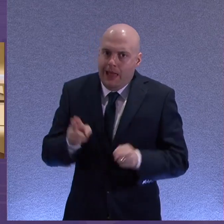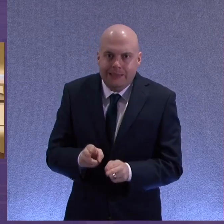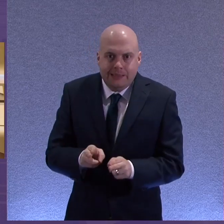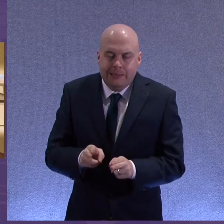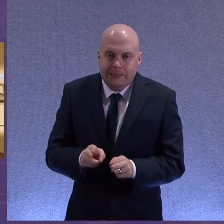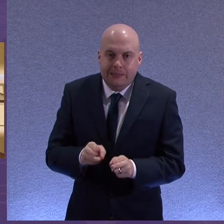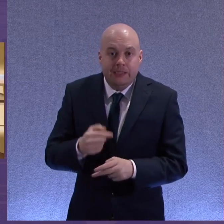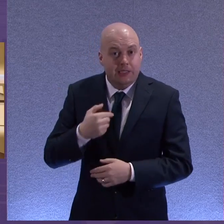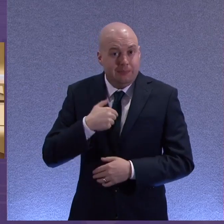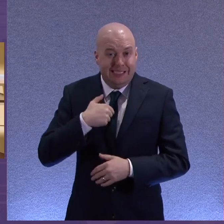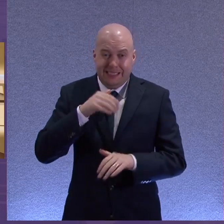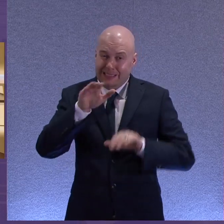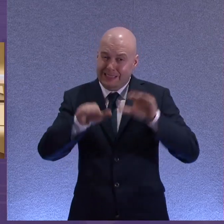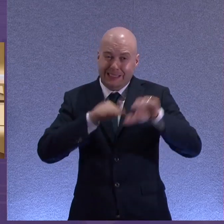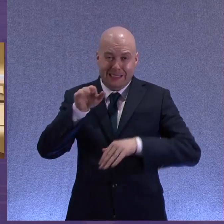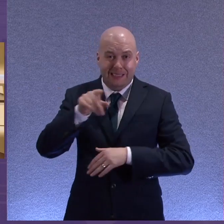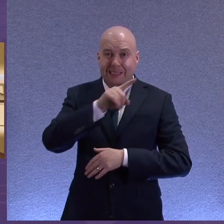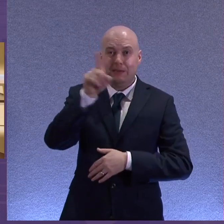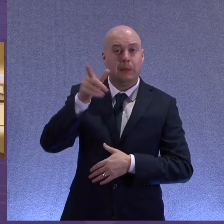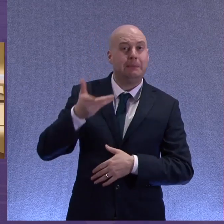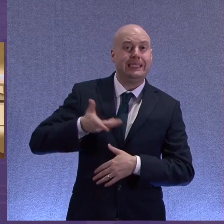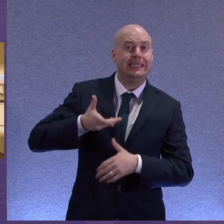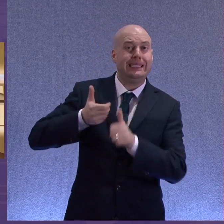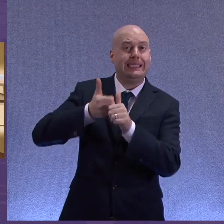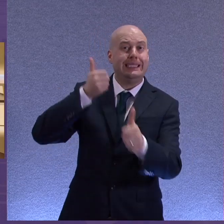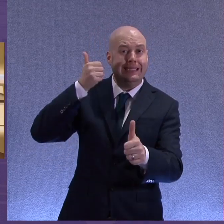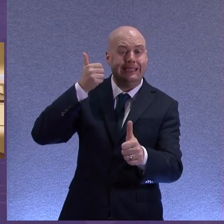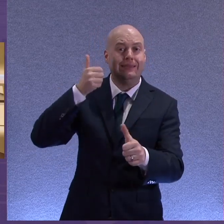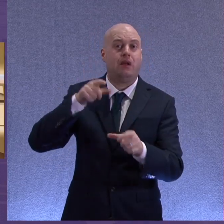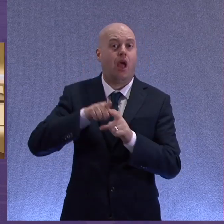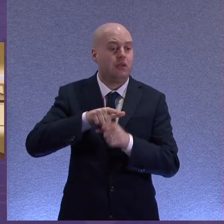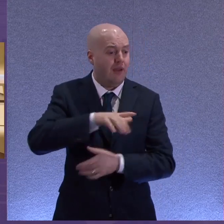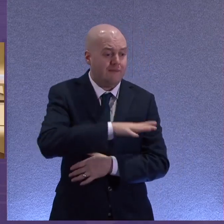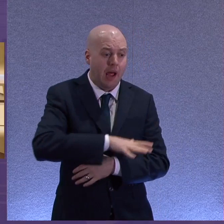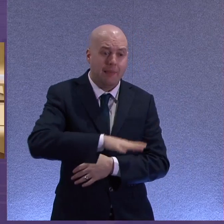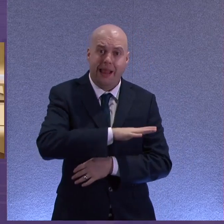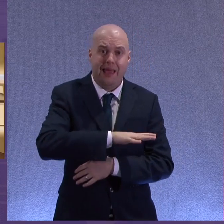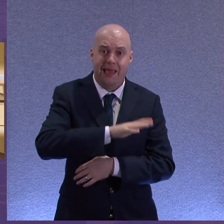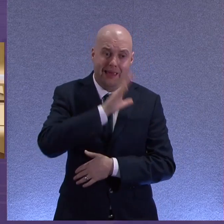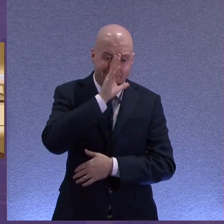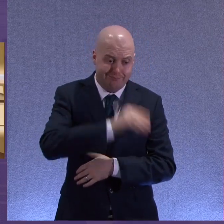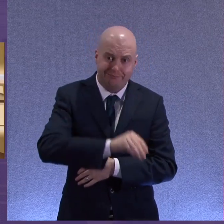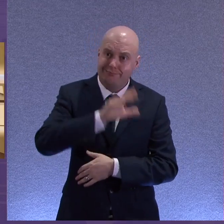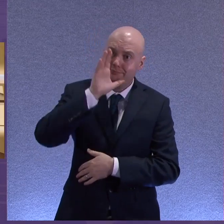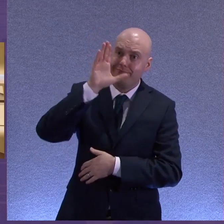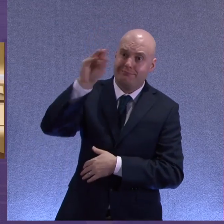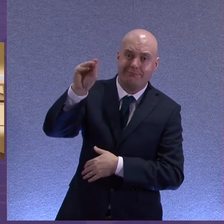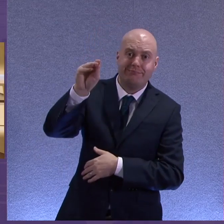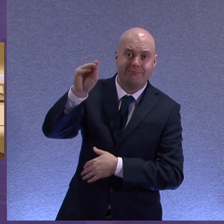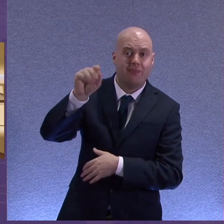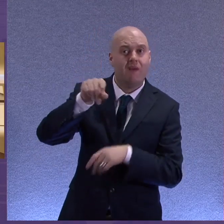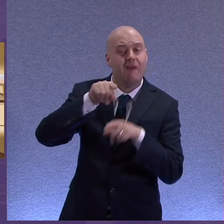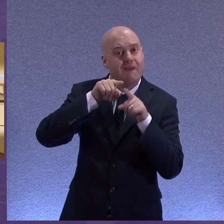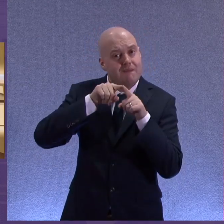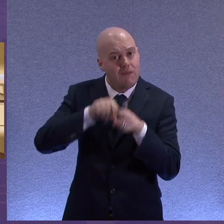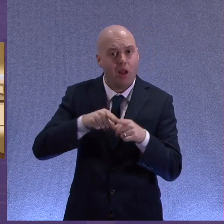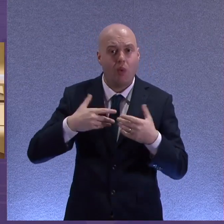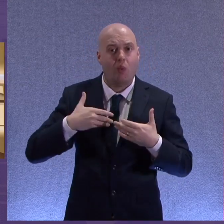employers and to families to follow the tiered guidance that we've put in place, which is about trying to find alternative